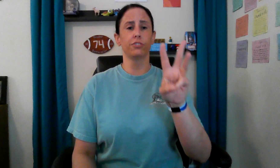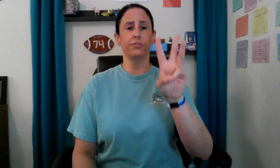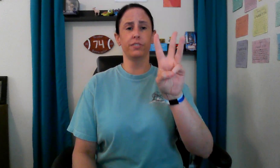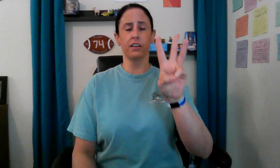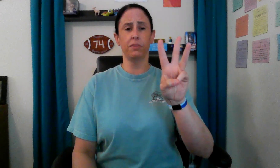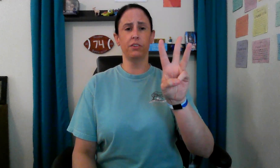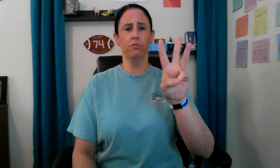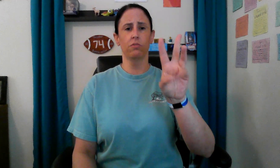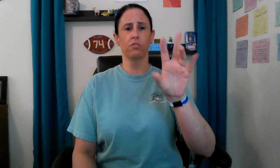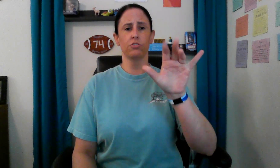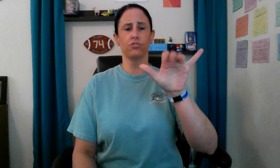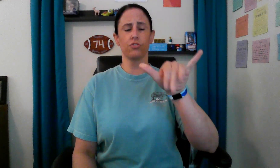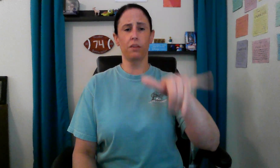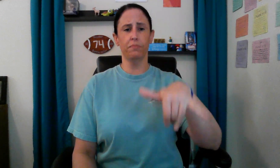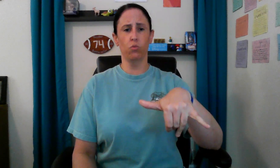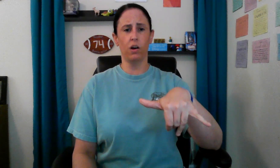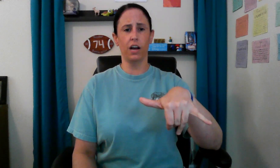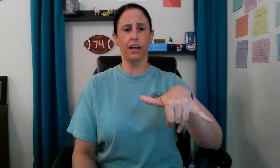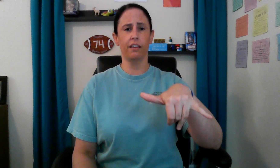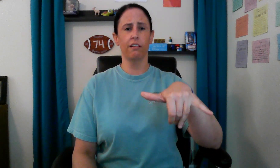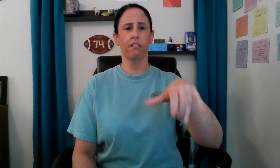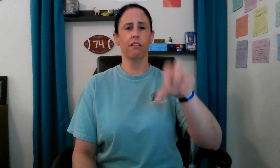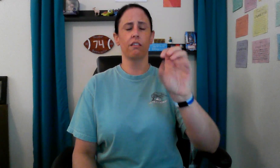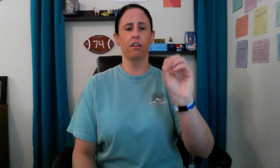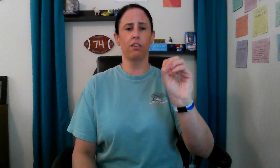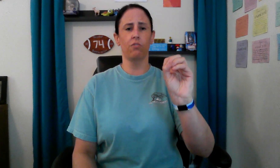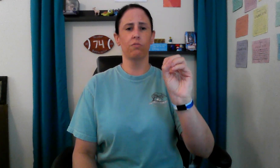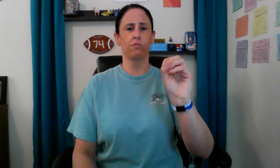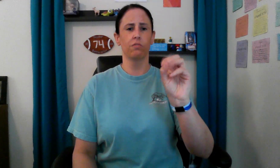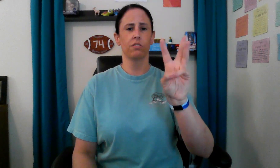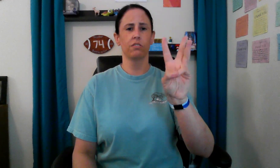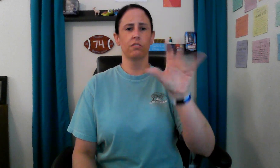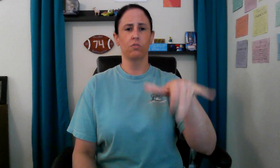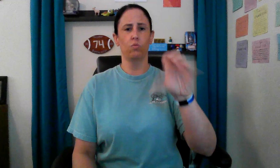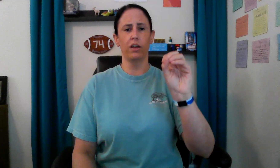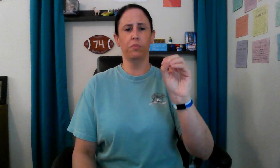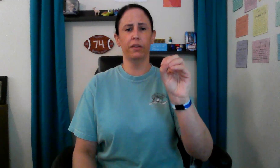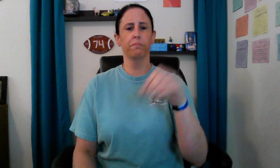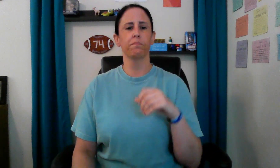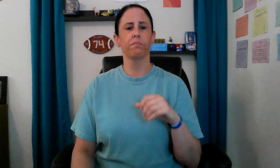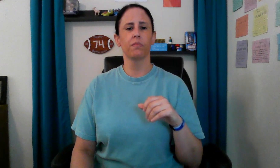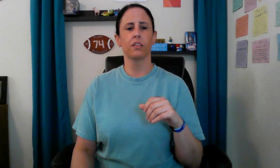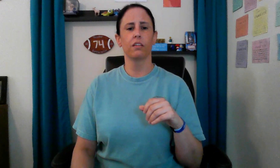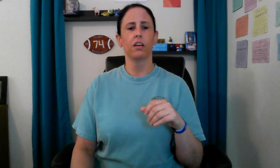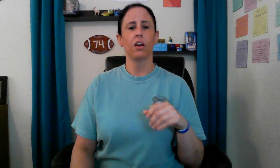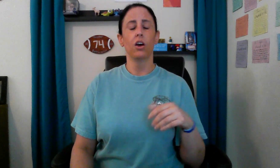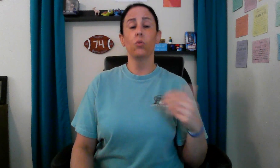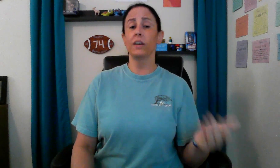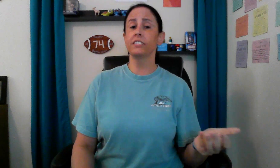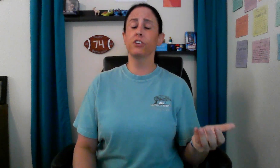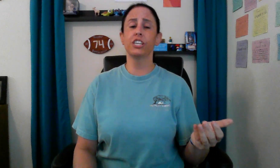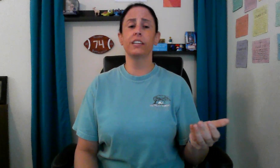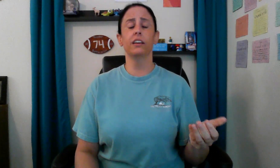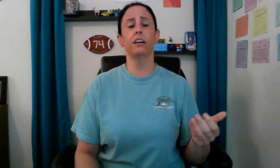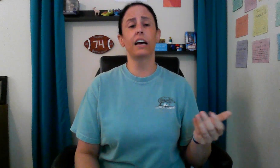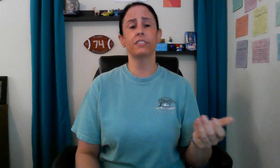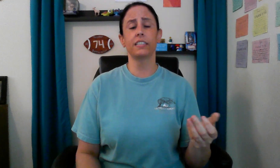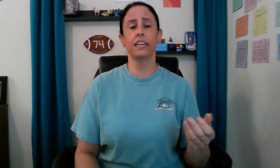do W, drop the Y, O. Wyoming. West Virginia, I've